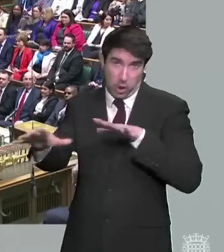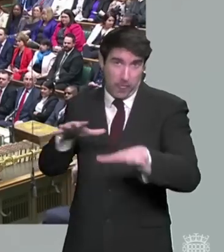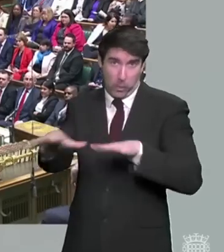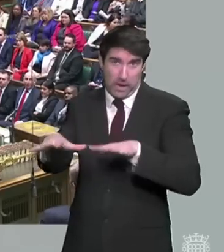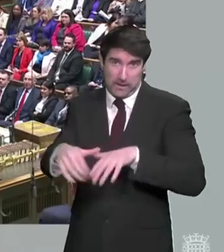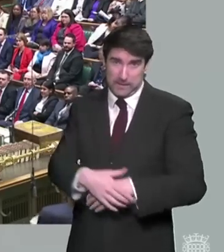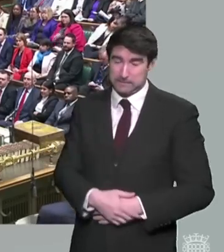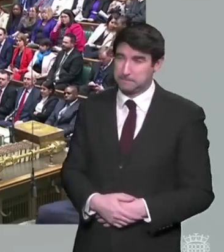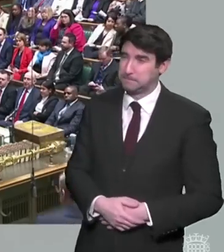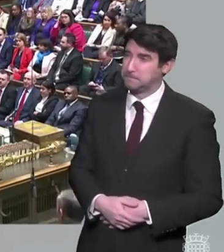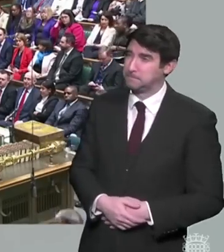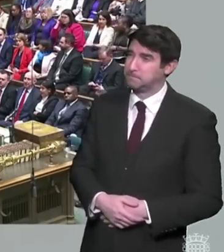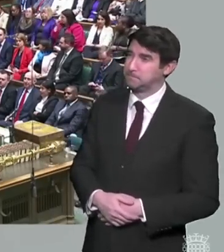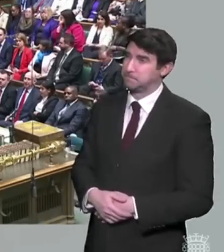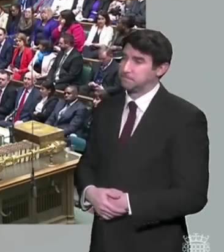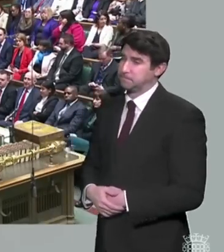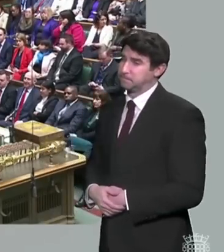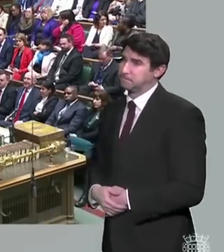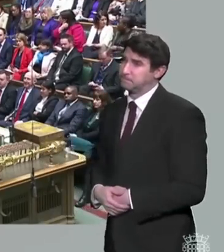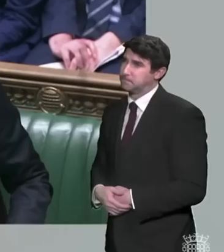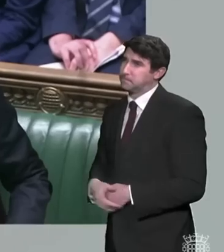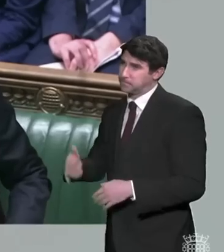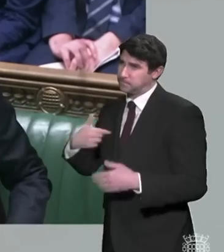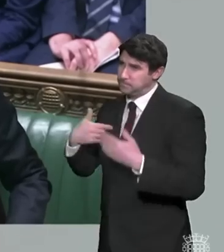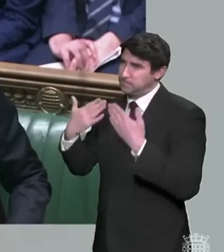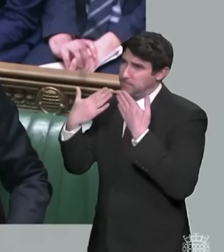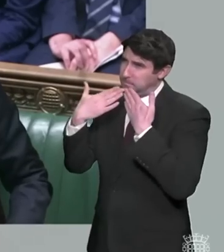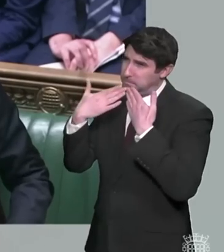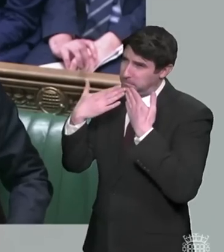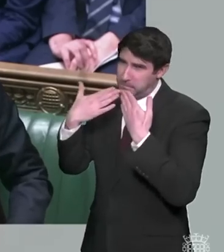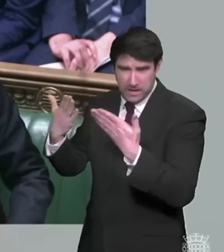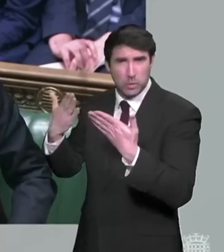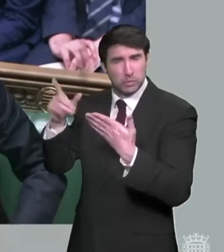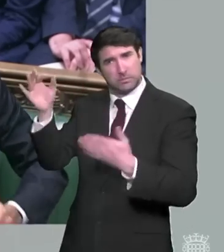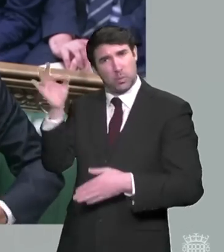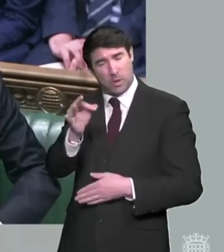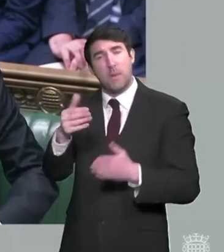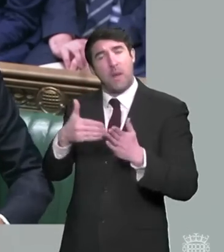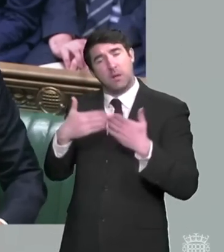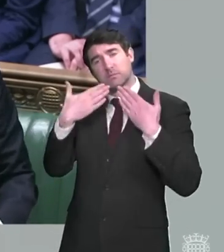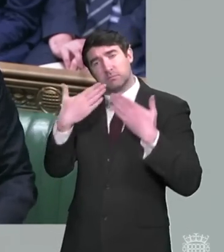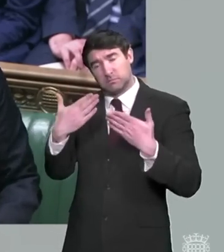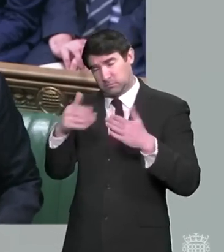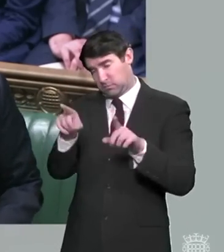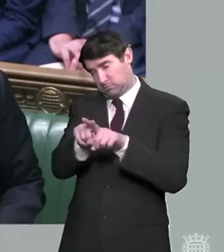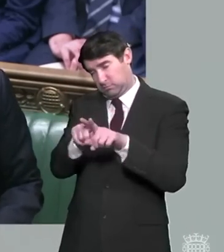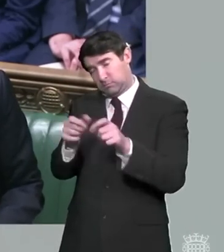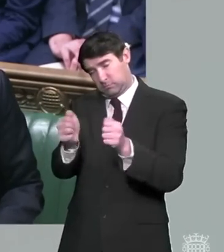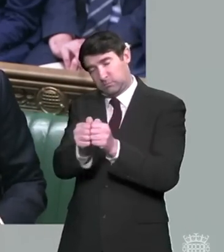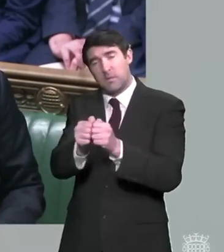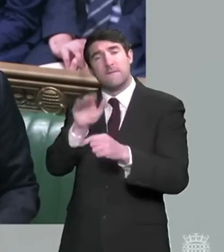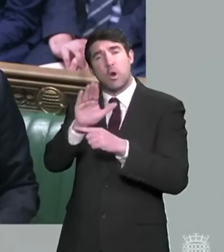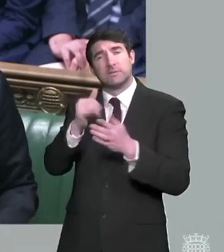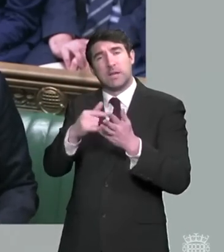I thank the honourable lady for her question and join her in paying tribute to the Foreign Secretary for the work that he's doing. So I spoke to President Erdogan